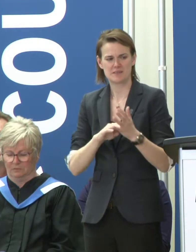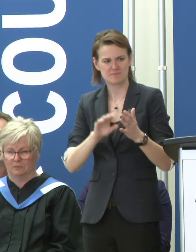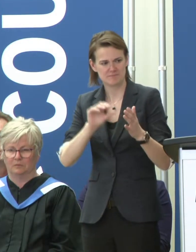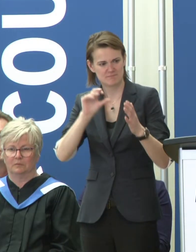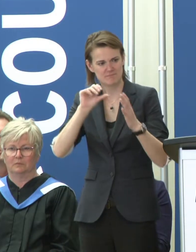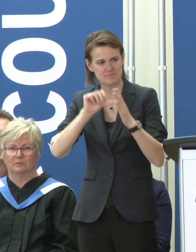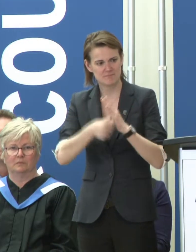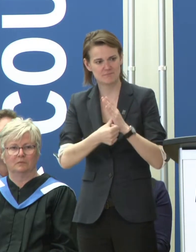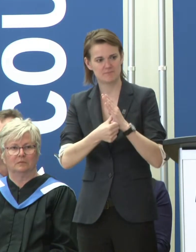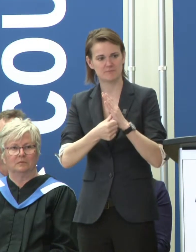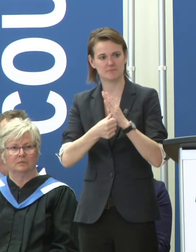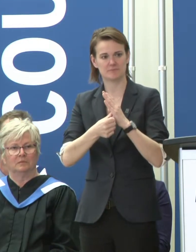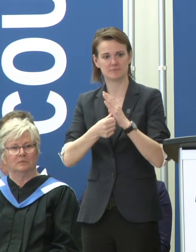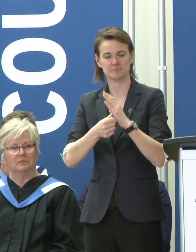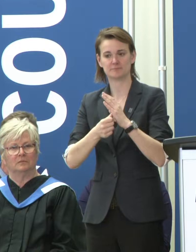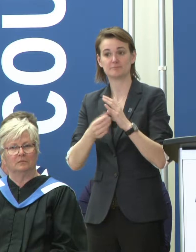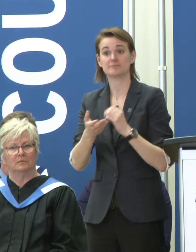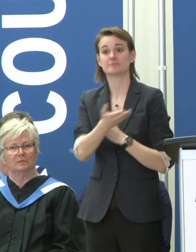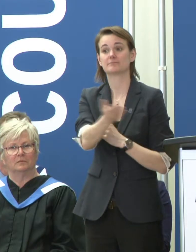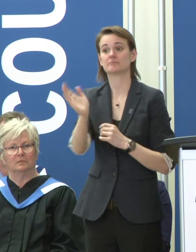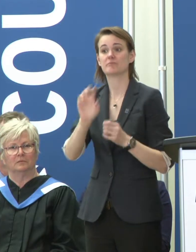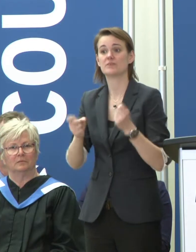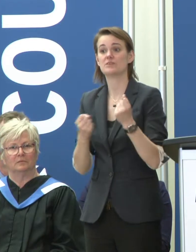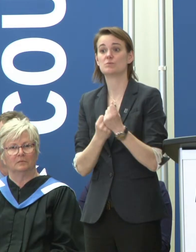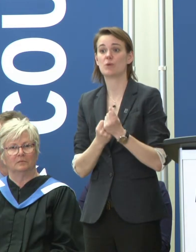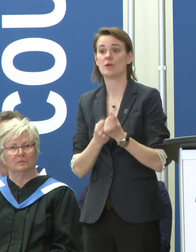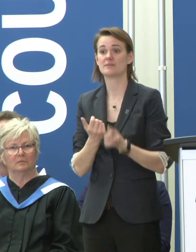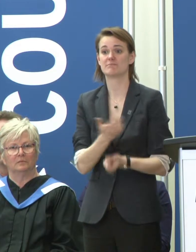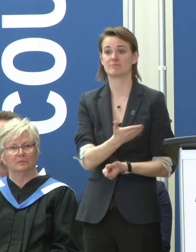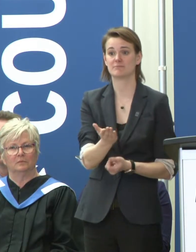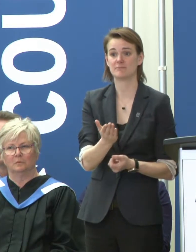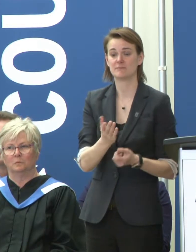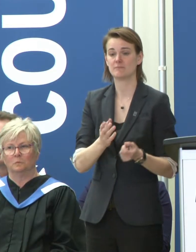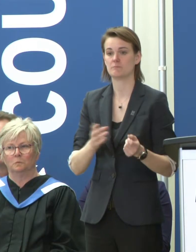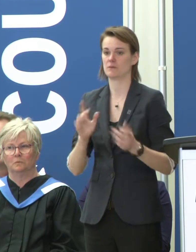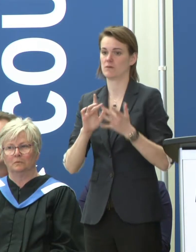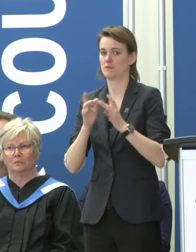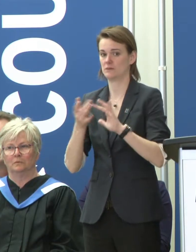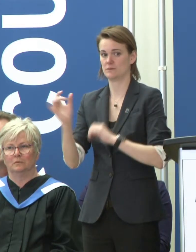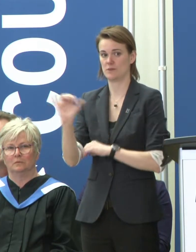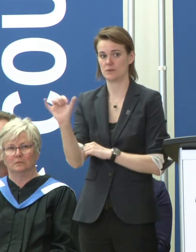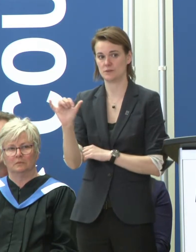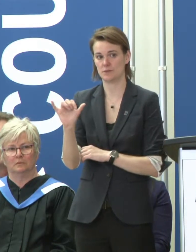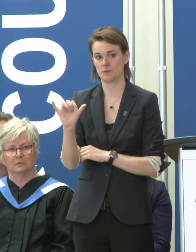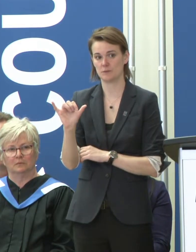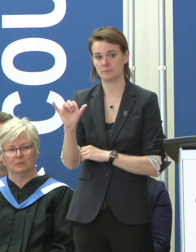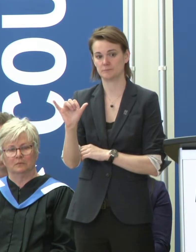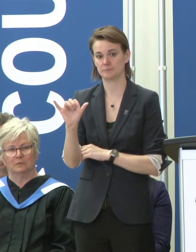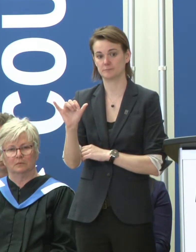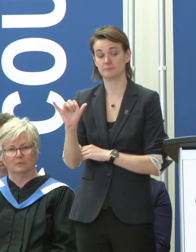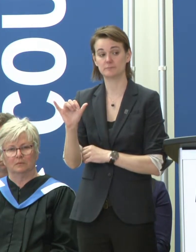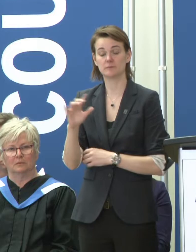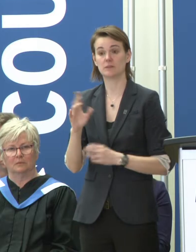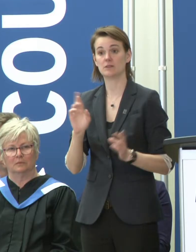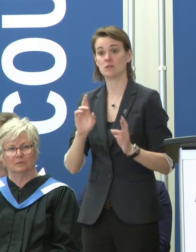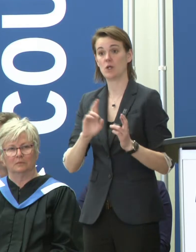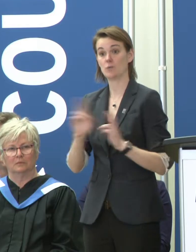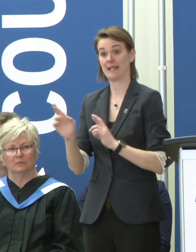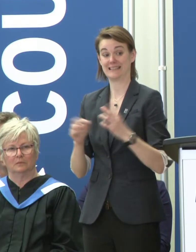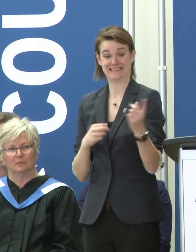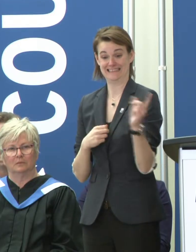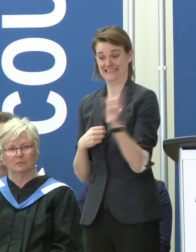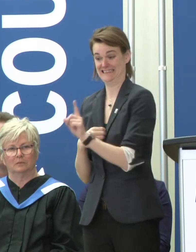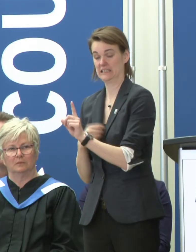time as guests to support our graduates in person and online. We invite you to take a photograph of your graduate as they receive